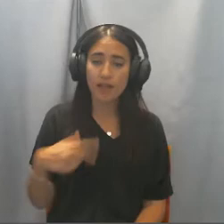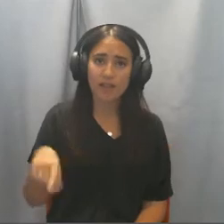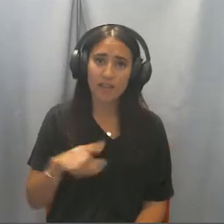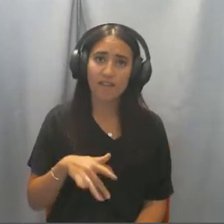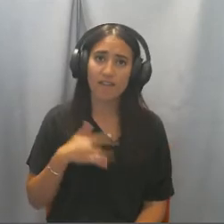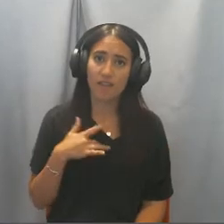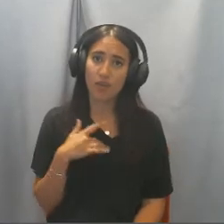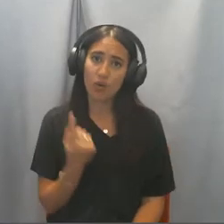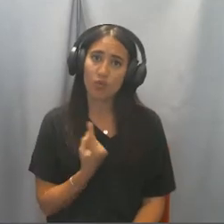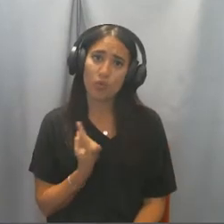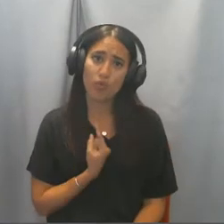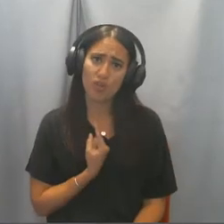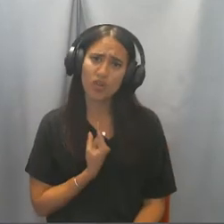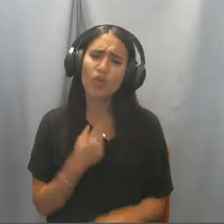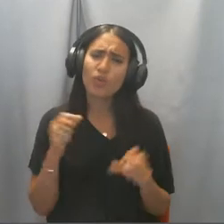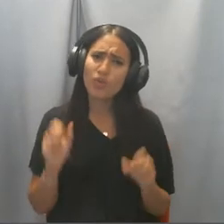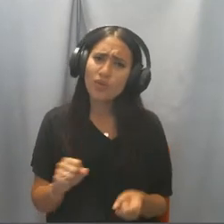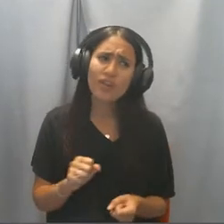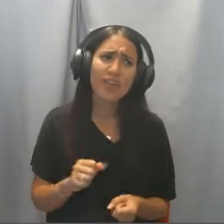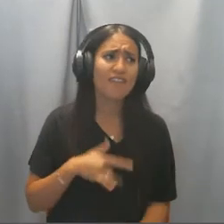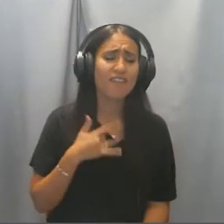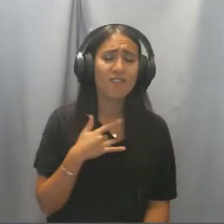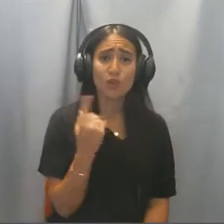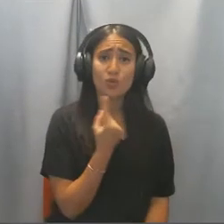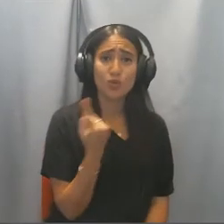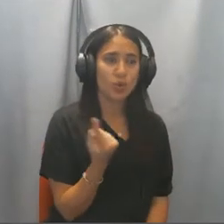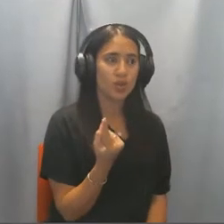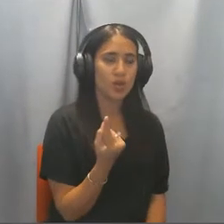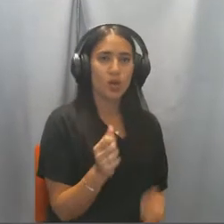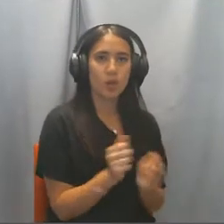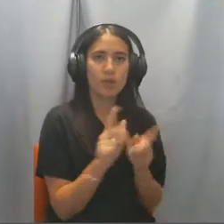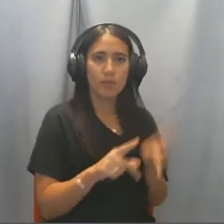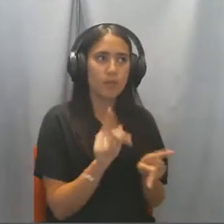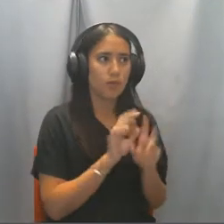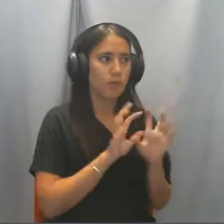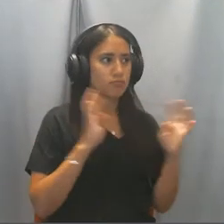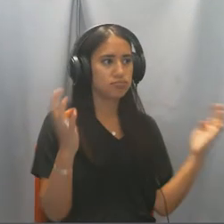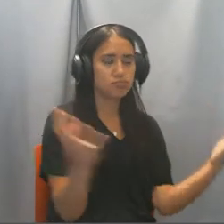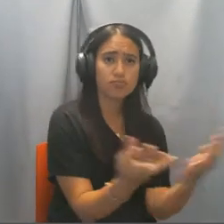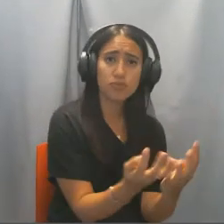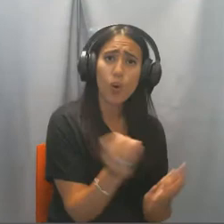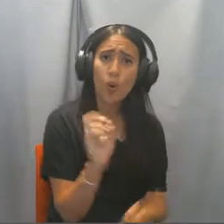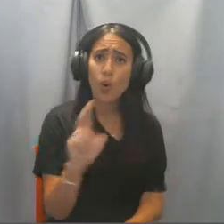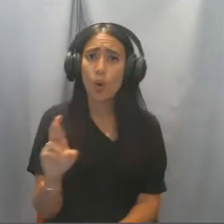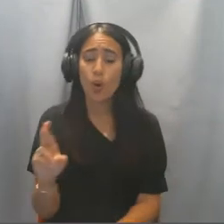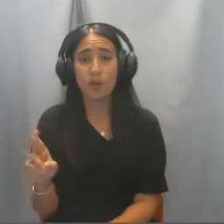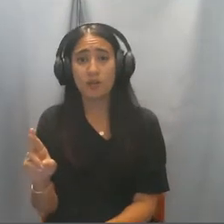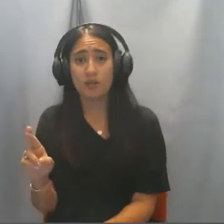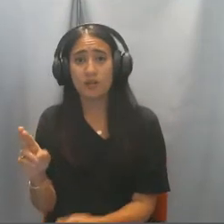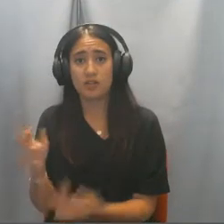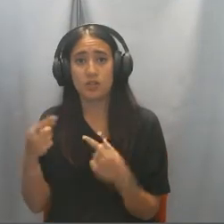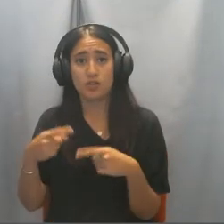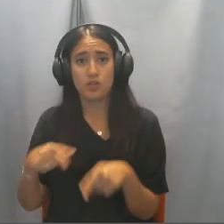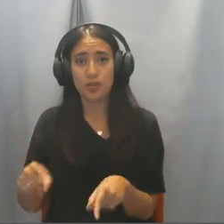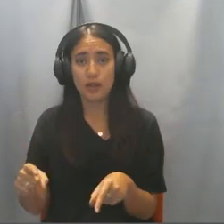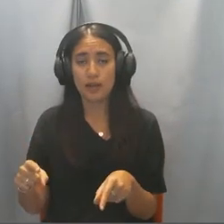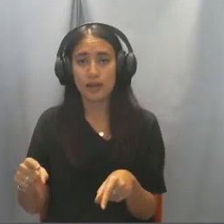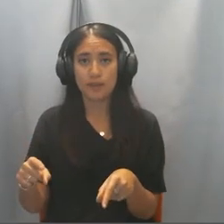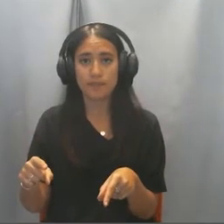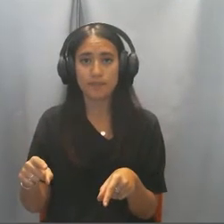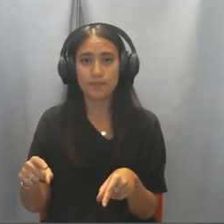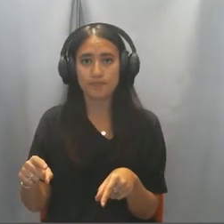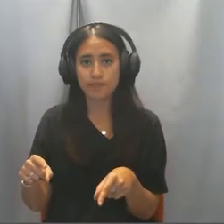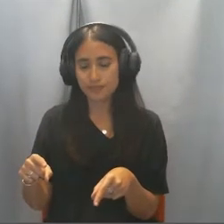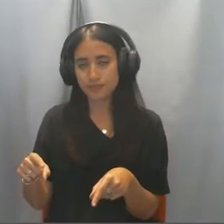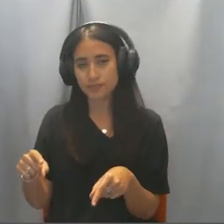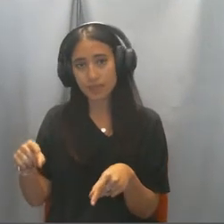marriage. So the second big lesson that we learned is that it's not just the number of friends you have, and it's not whether or not